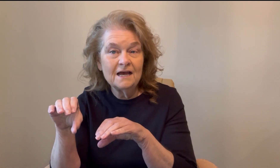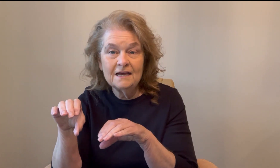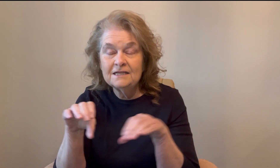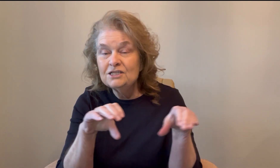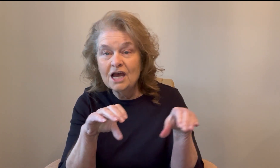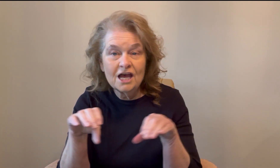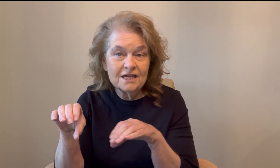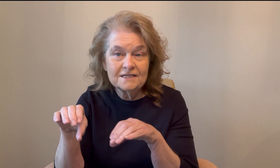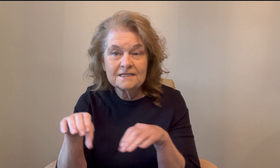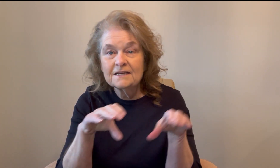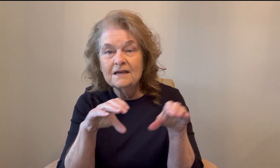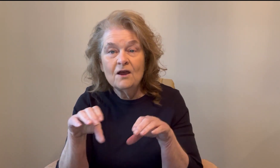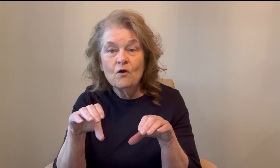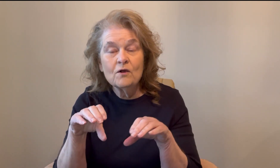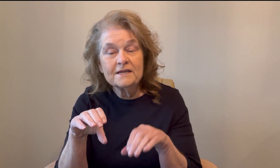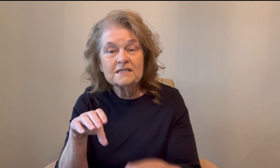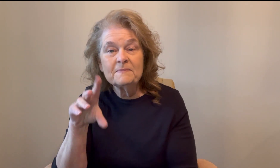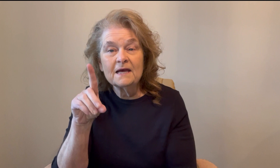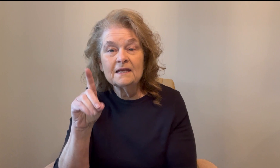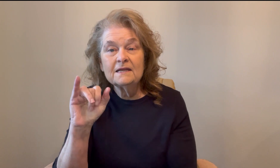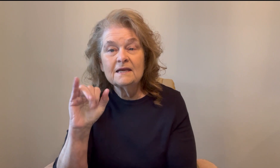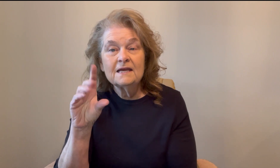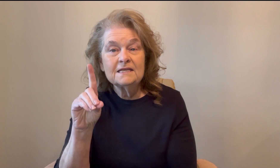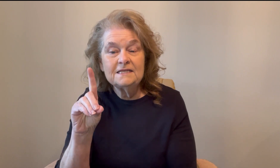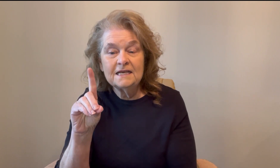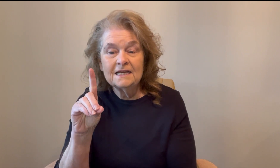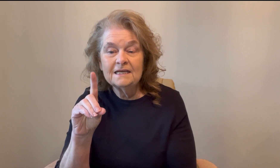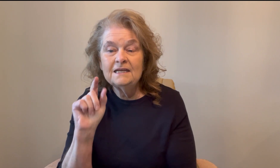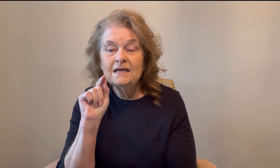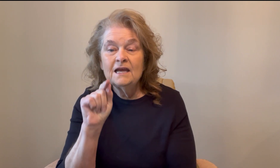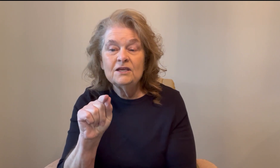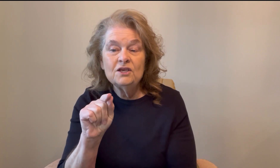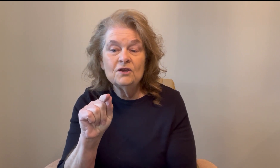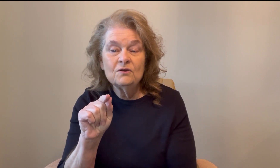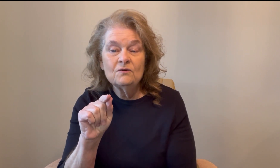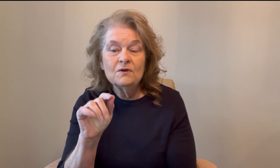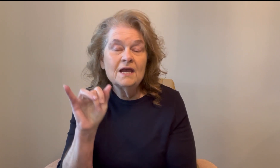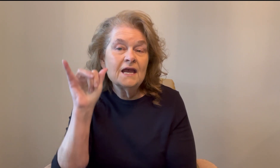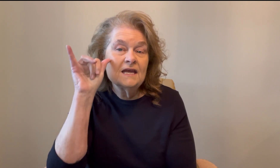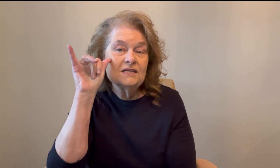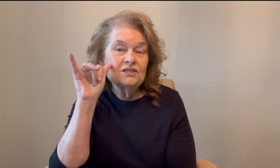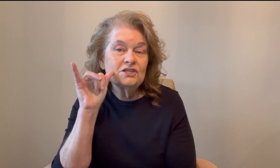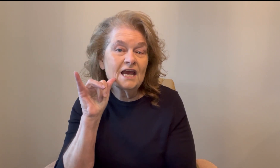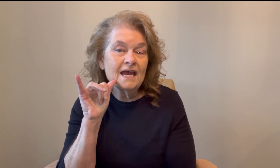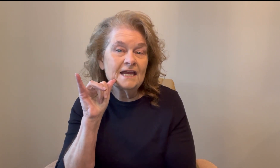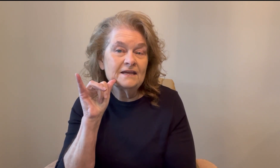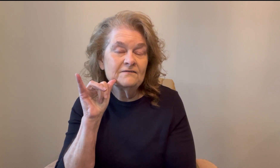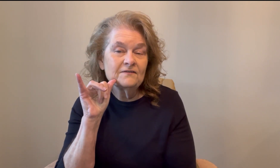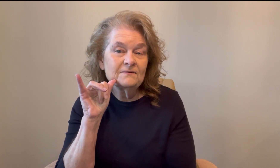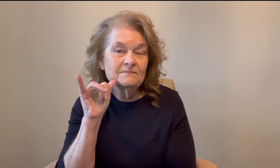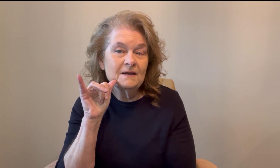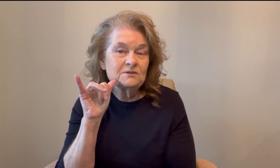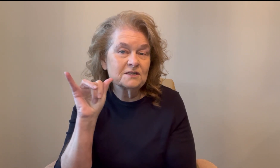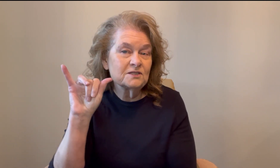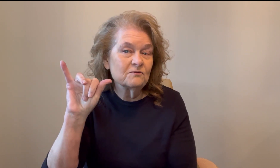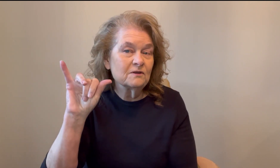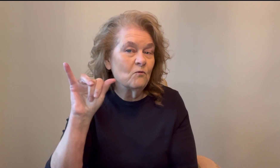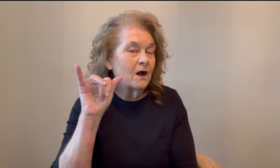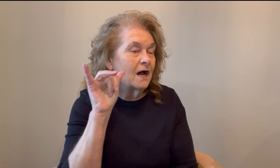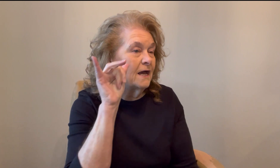done, does, or you could spell it, did you shave? I'm just doing the Y